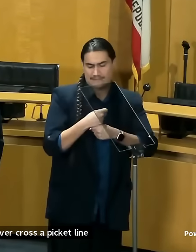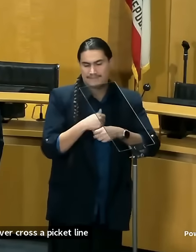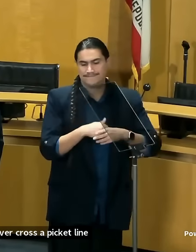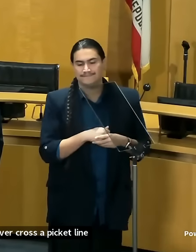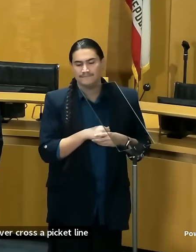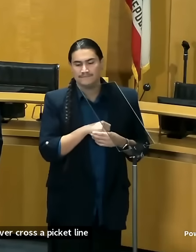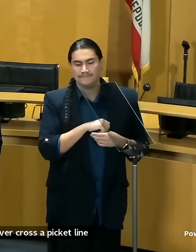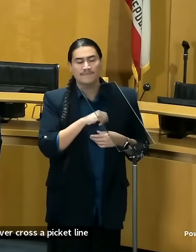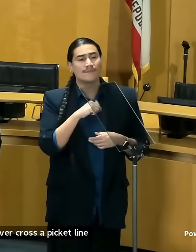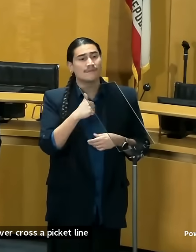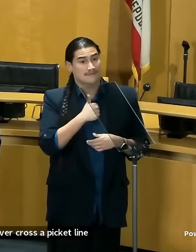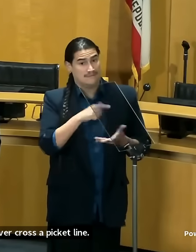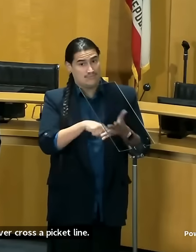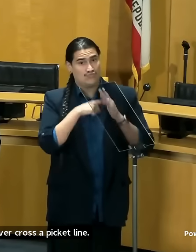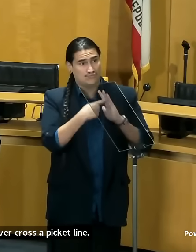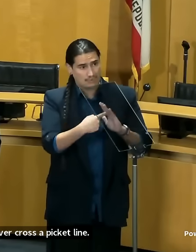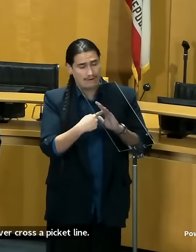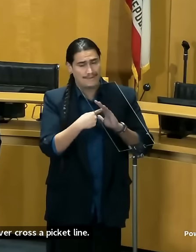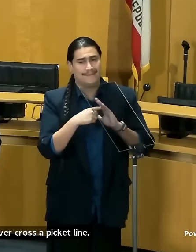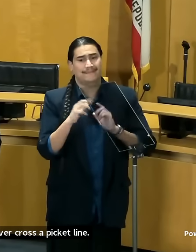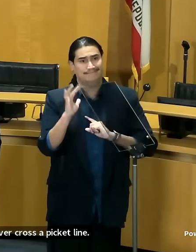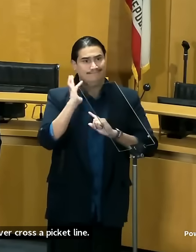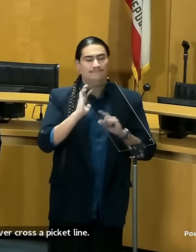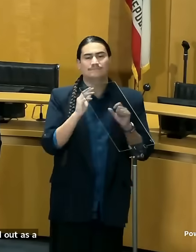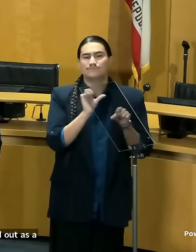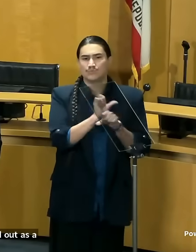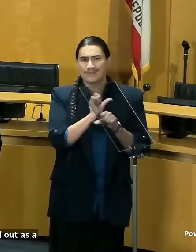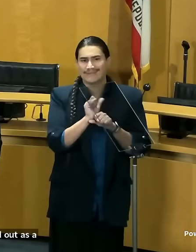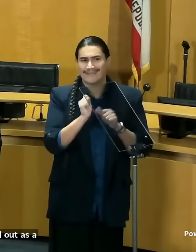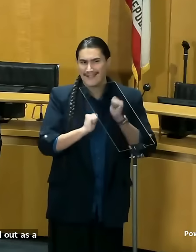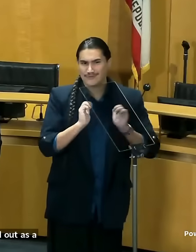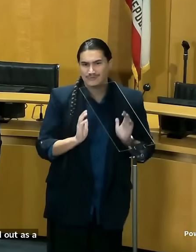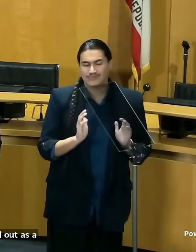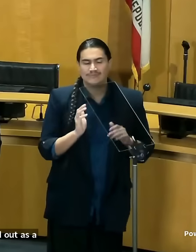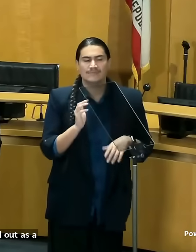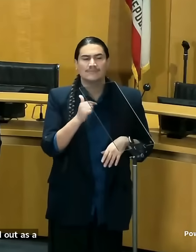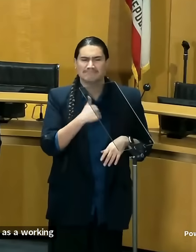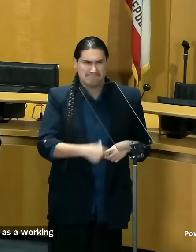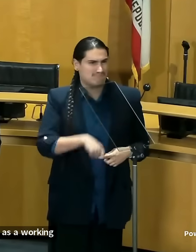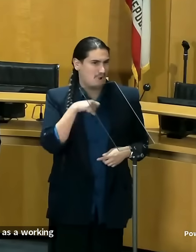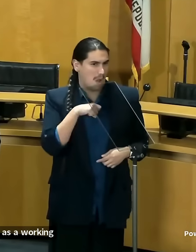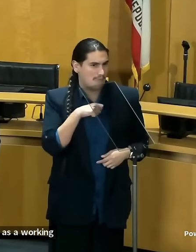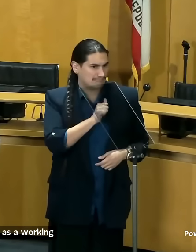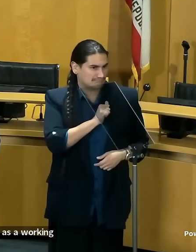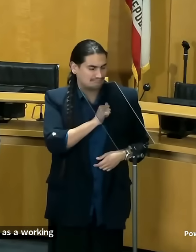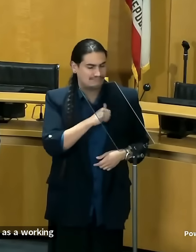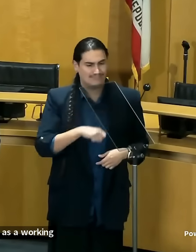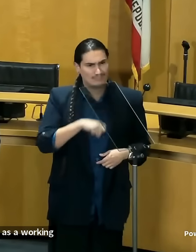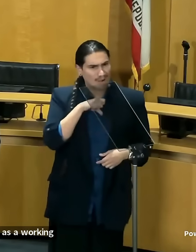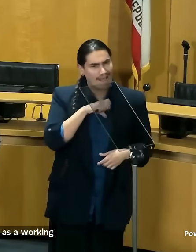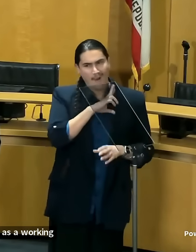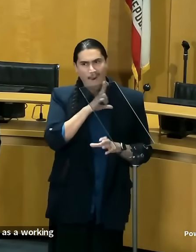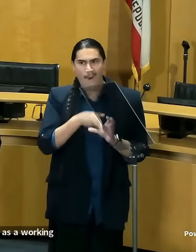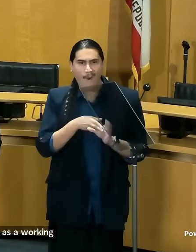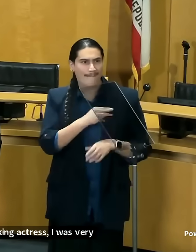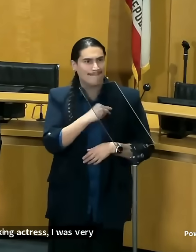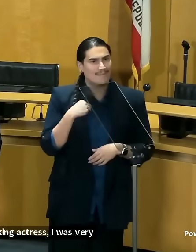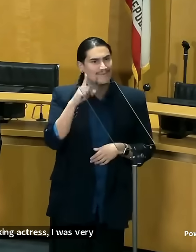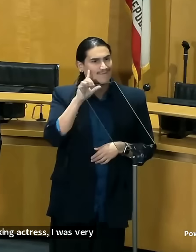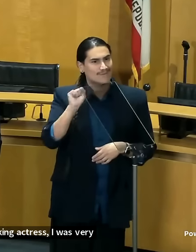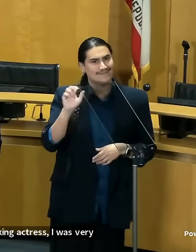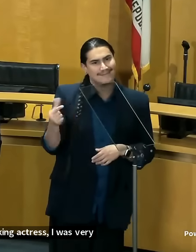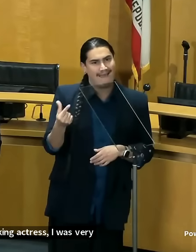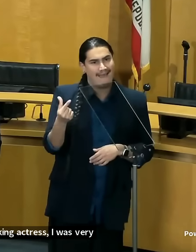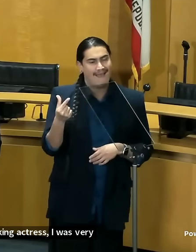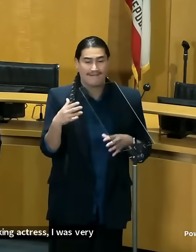When I started out as a working actress, I was very proud to be a member of SAG. I would get a